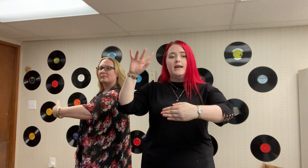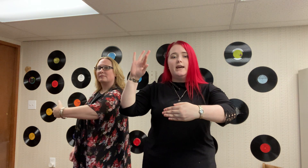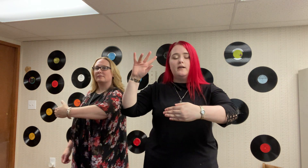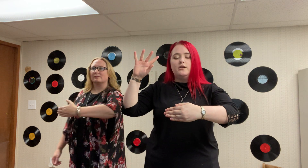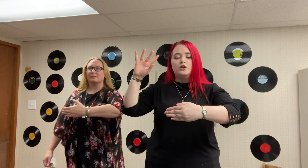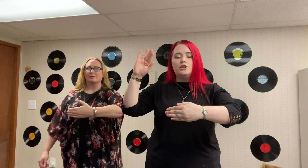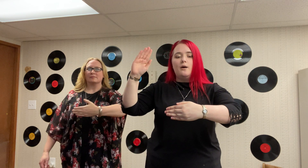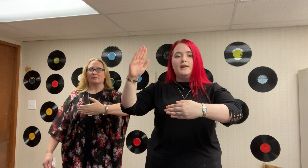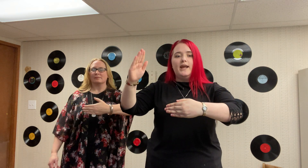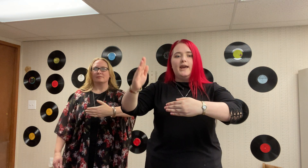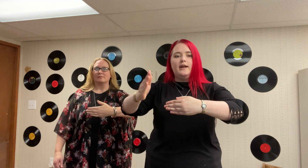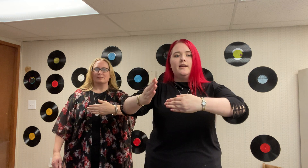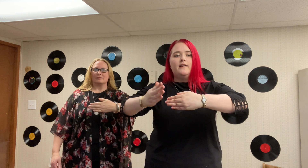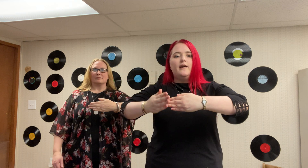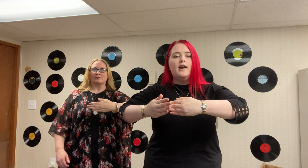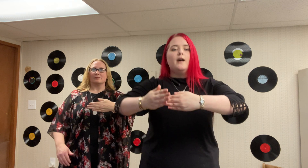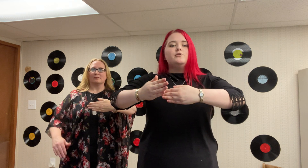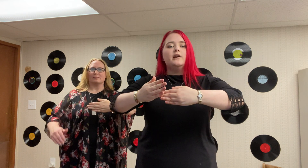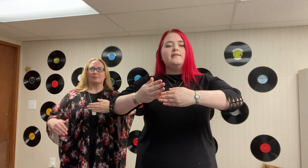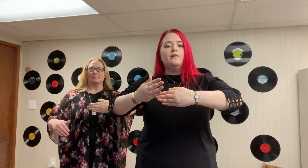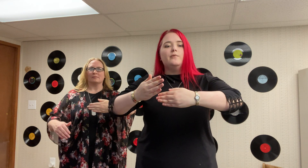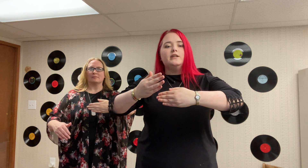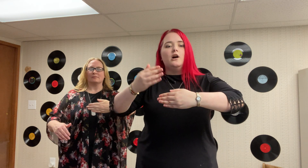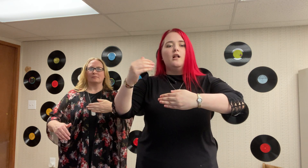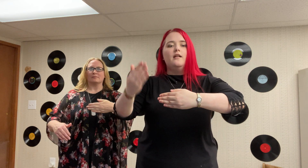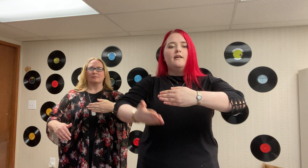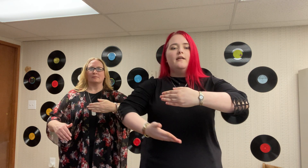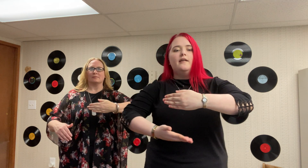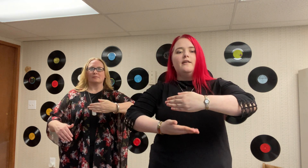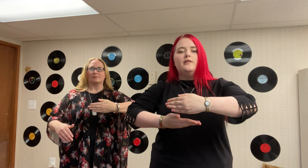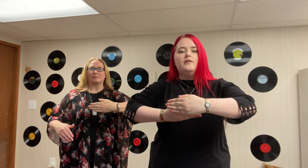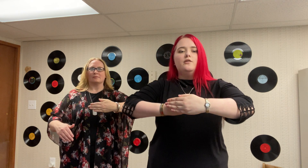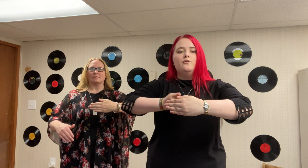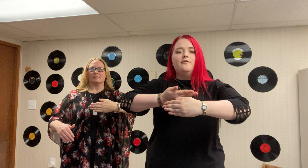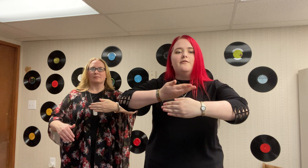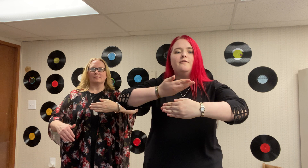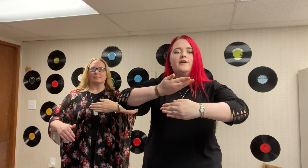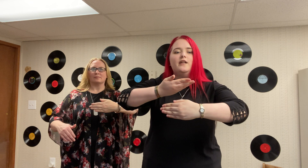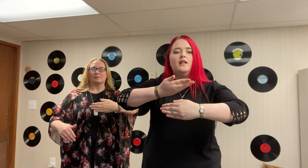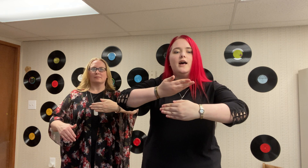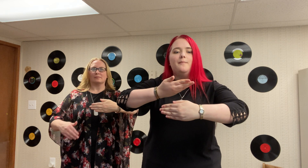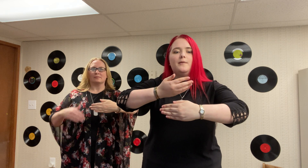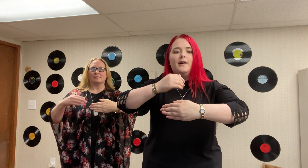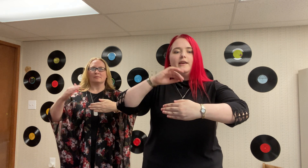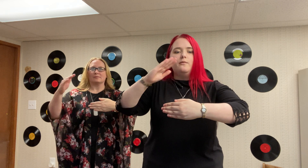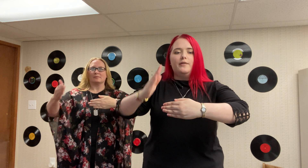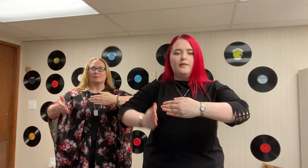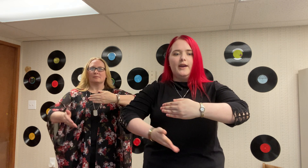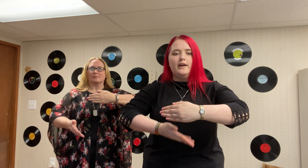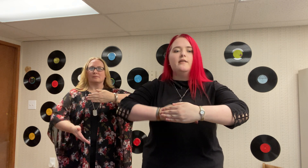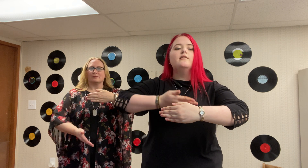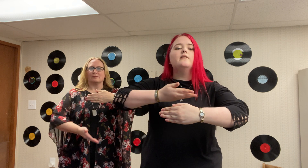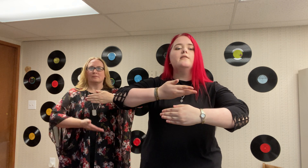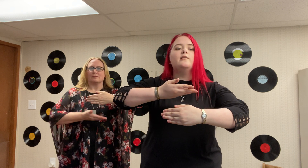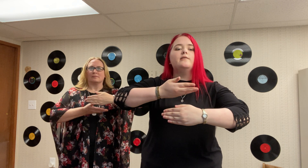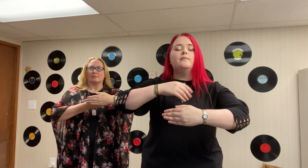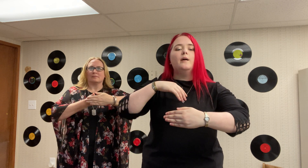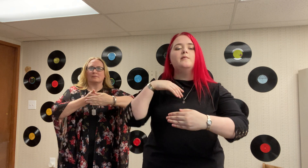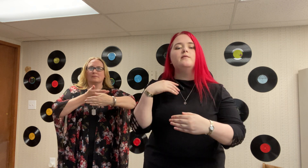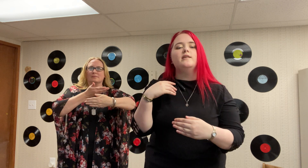take your dominant hand, try to stand really tall. You fill up the bucket with your hand. So sometimes you see